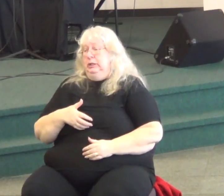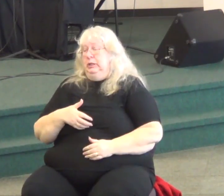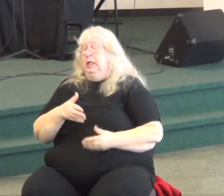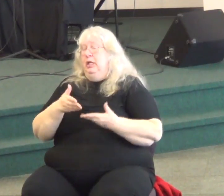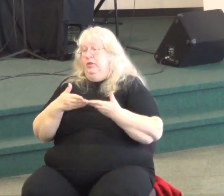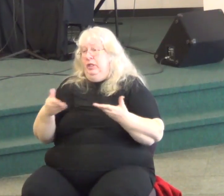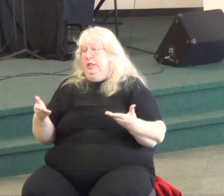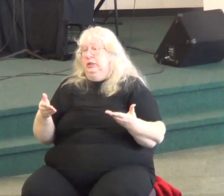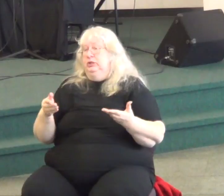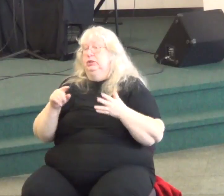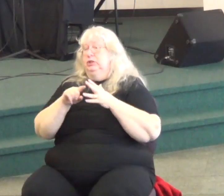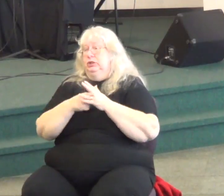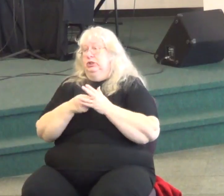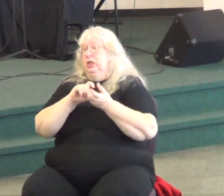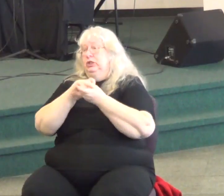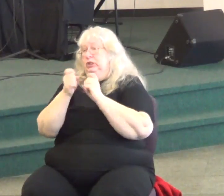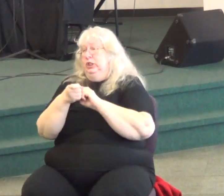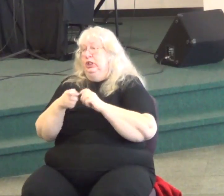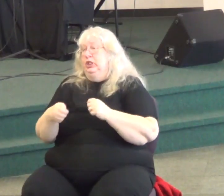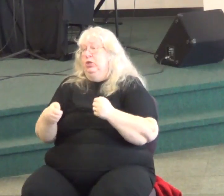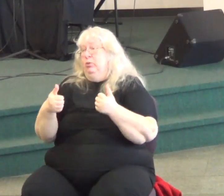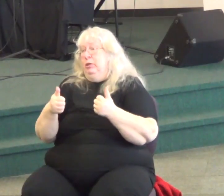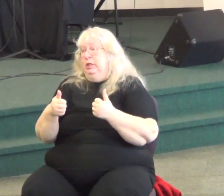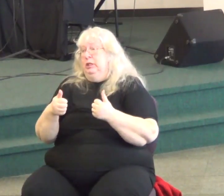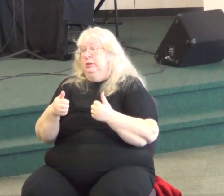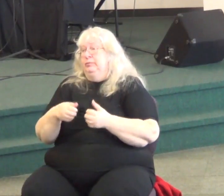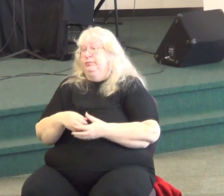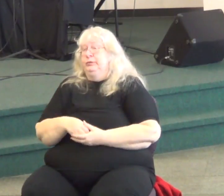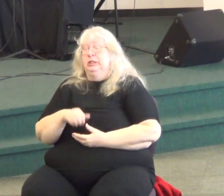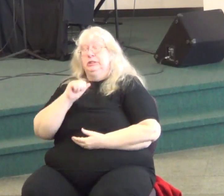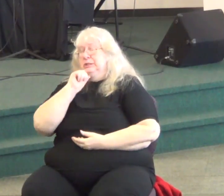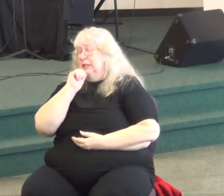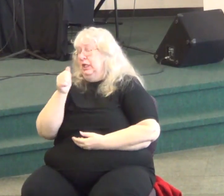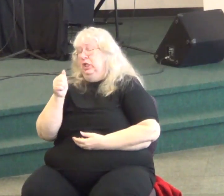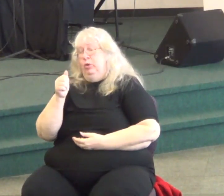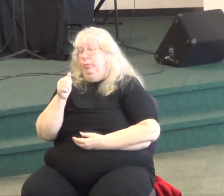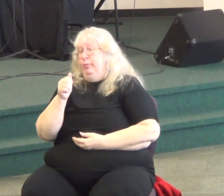pretty quick. And they're not going to be cute.